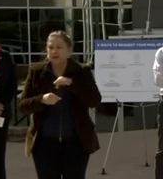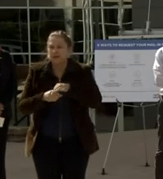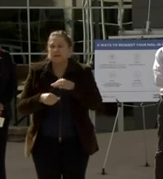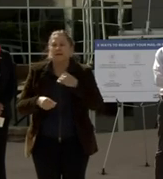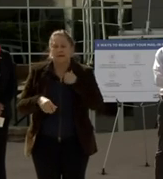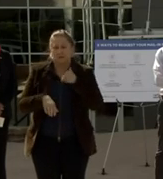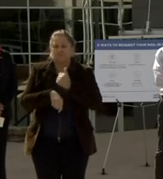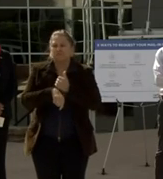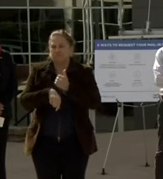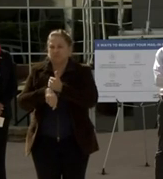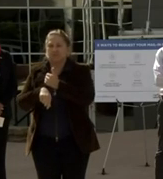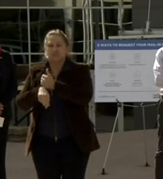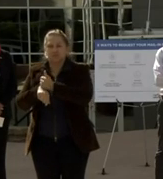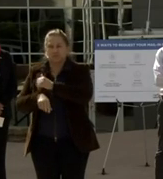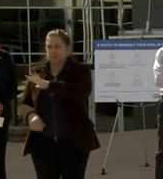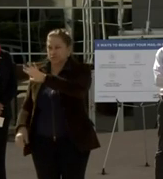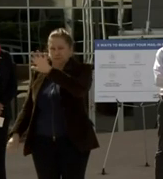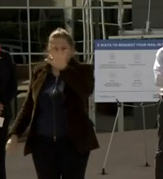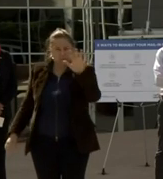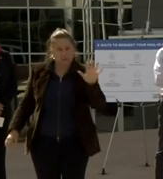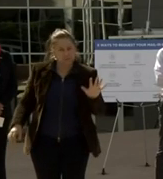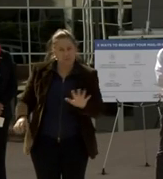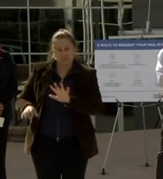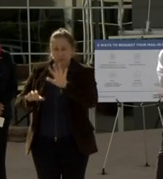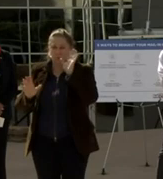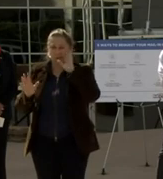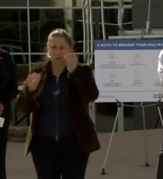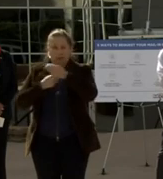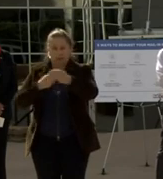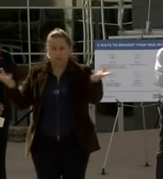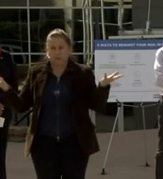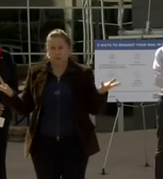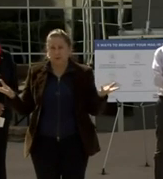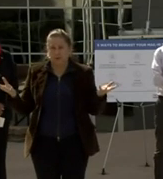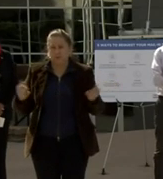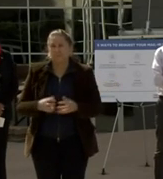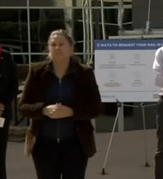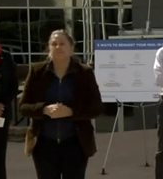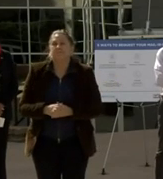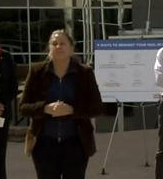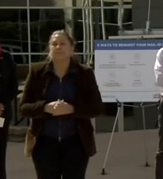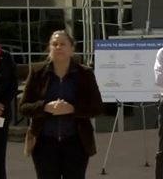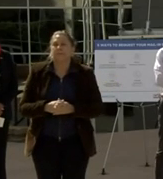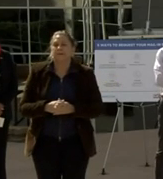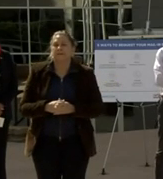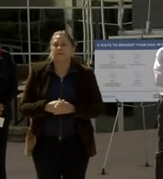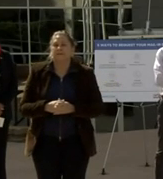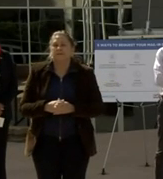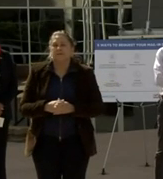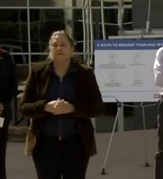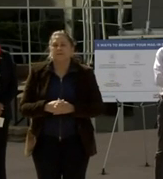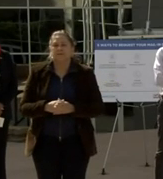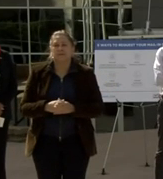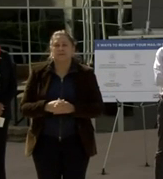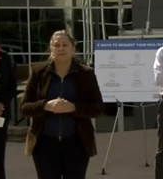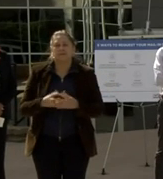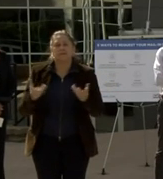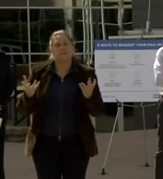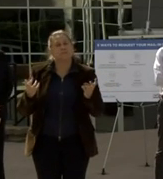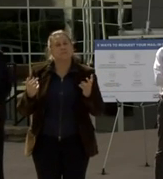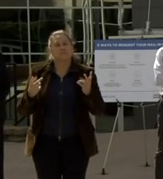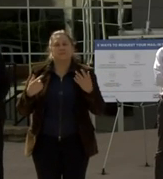widely publicized. We want to ensure that these locations accommodate CDC safety standards and accessibility